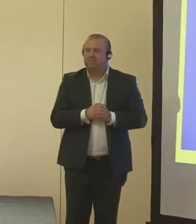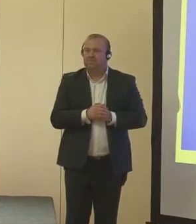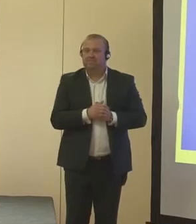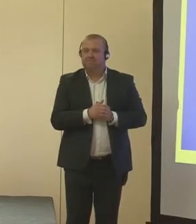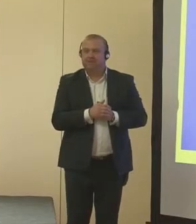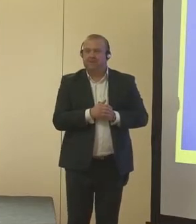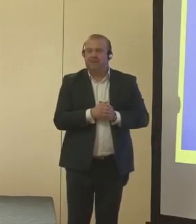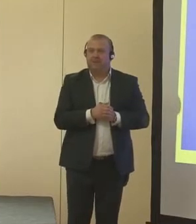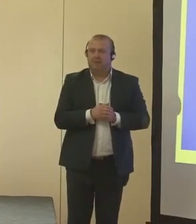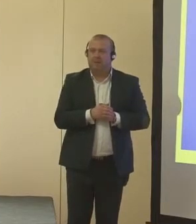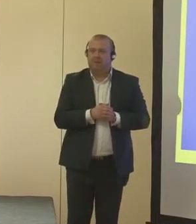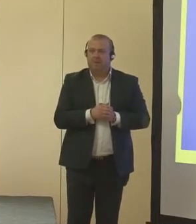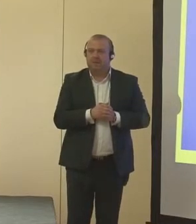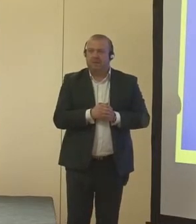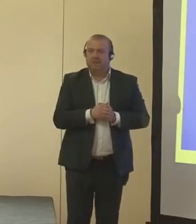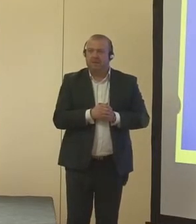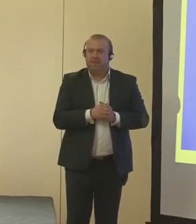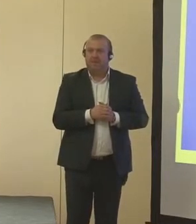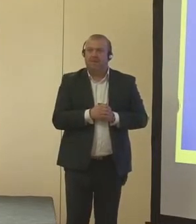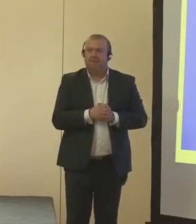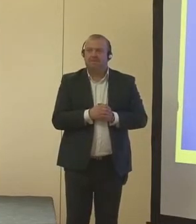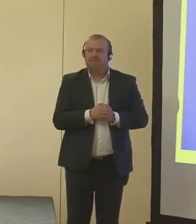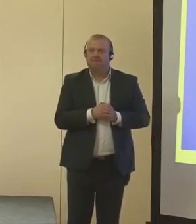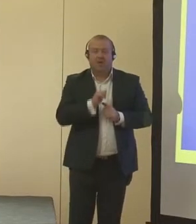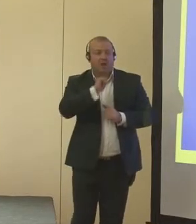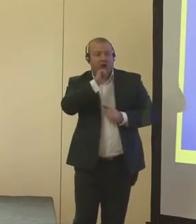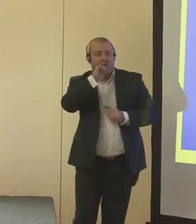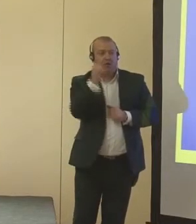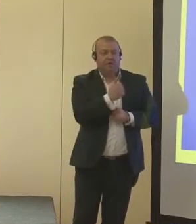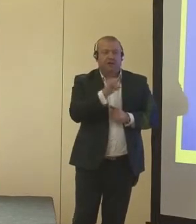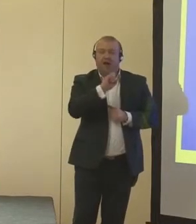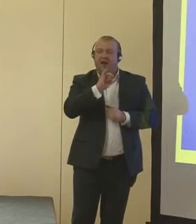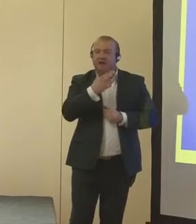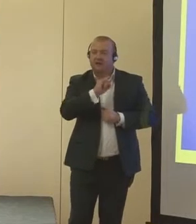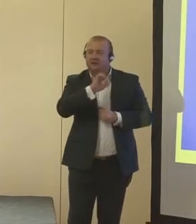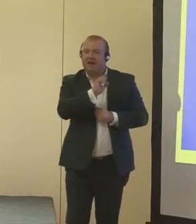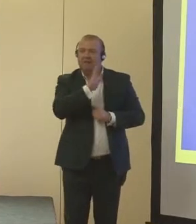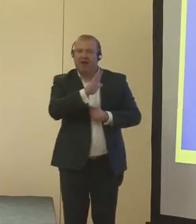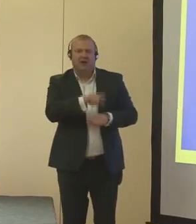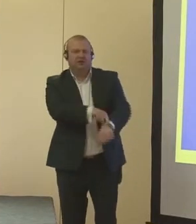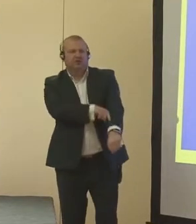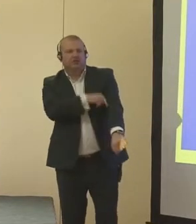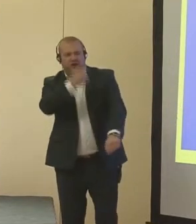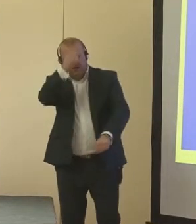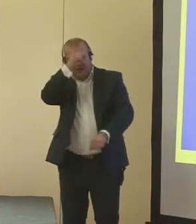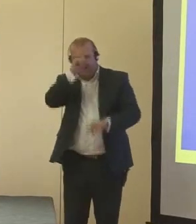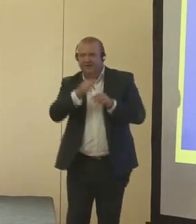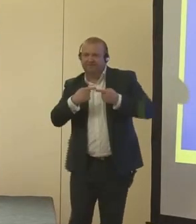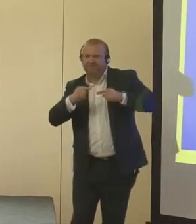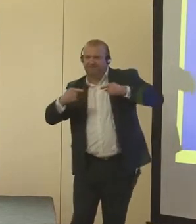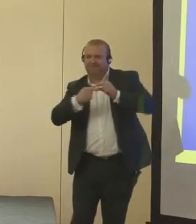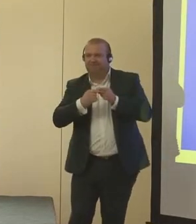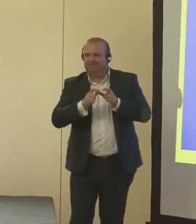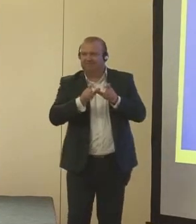for learning. Now, the agency has a tendency for long names. Our name, my personal